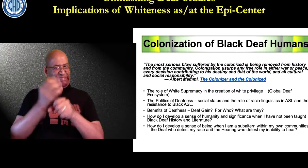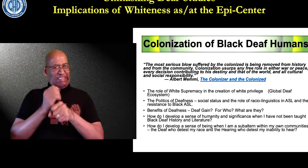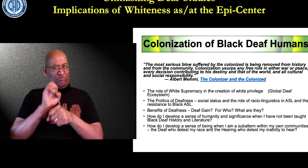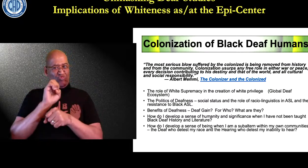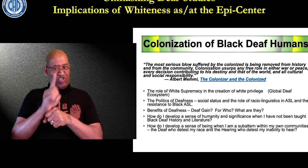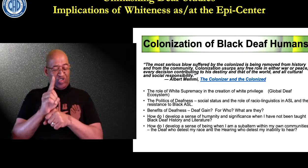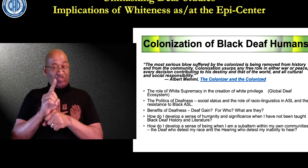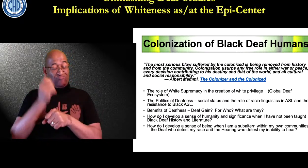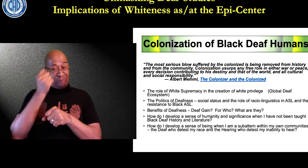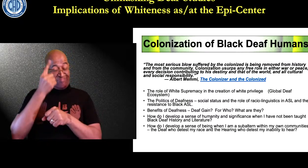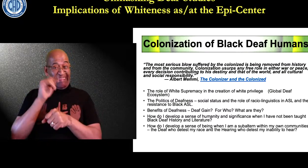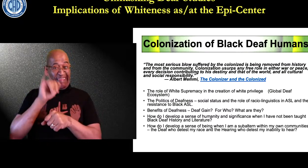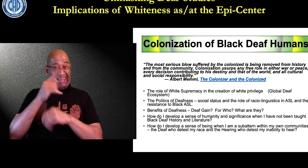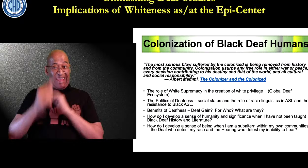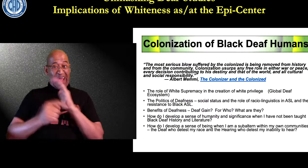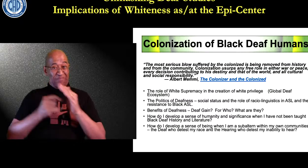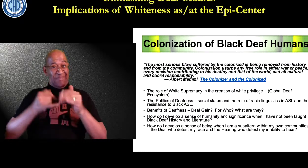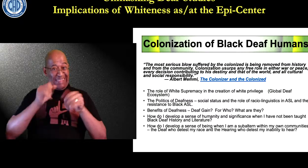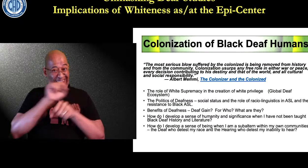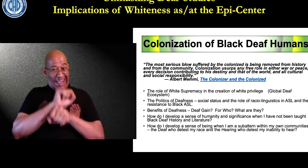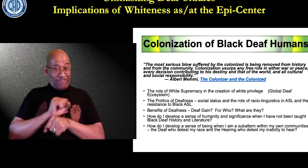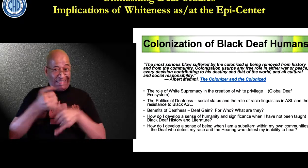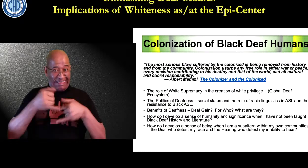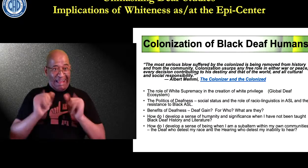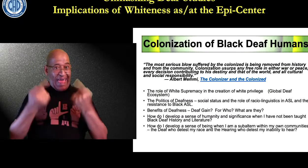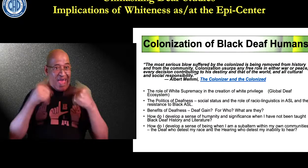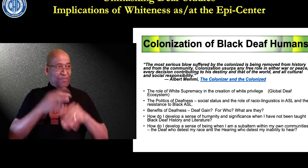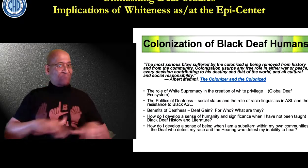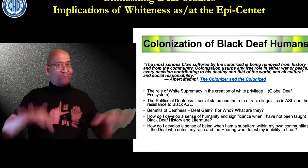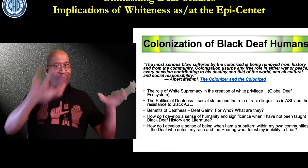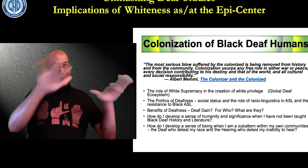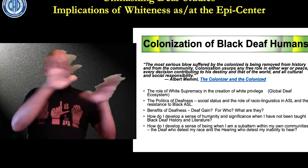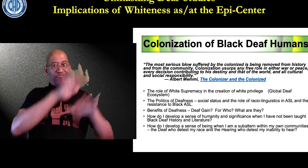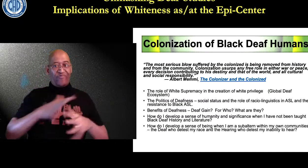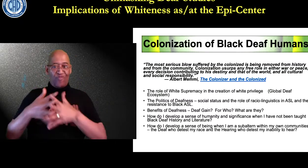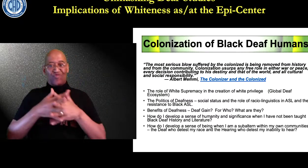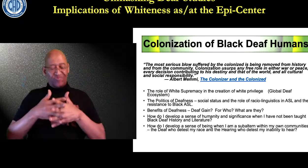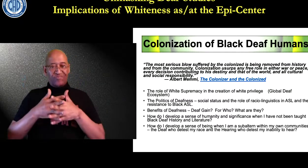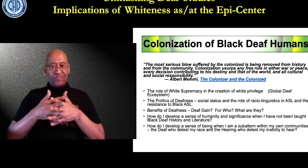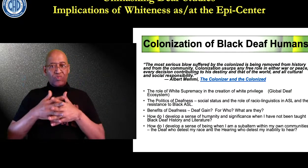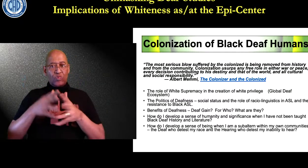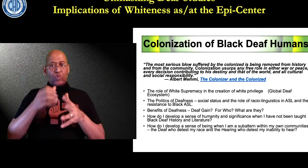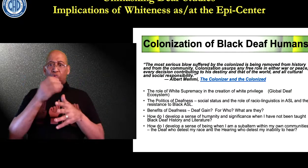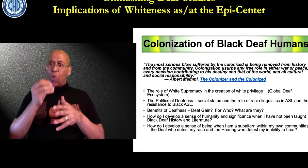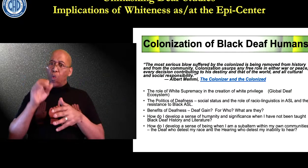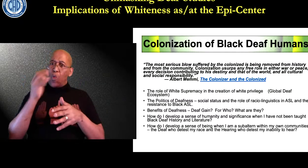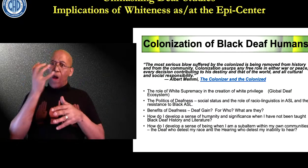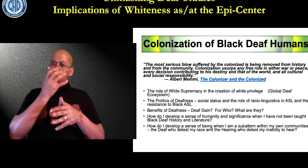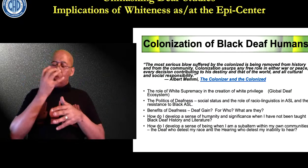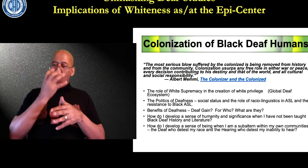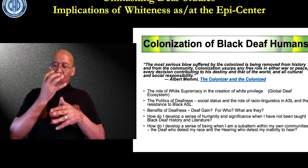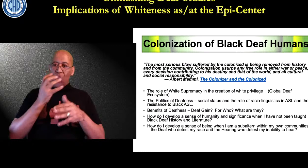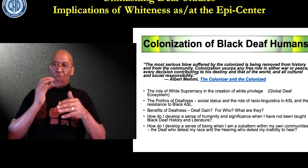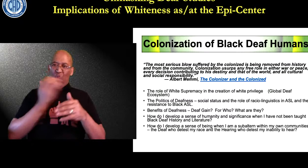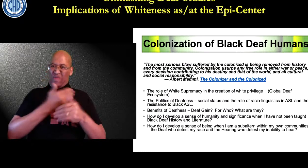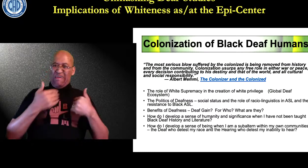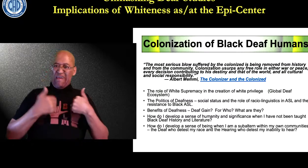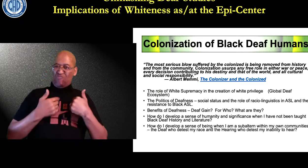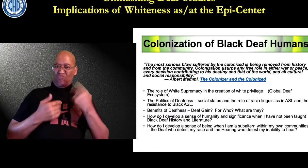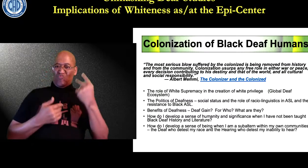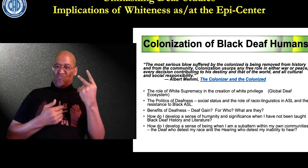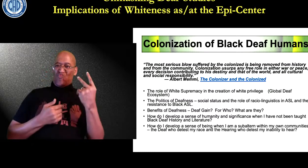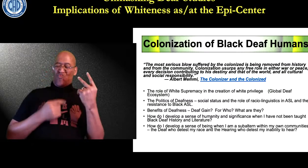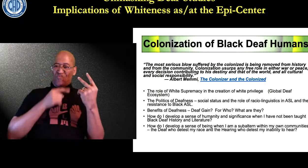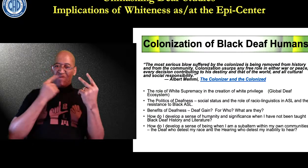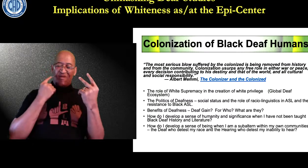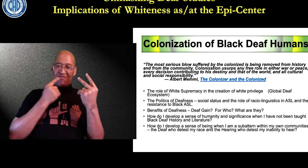Robinson. So the two were the first Black deaf students to get an education. And at that time, slavery